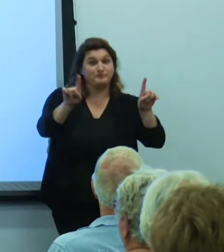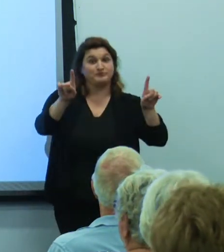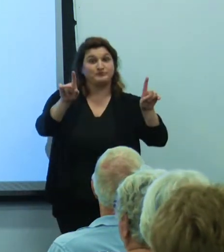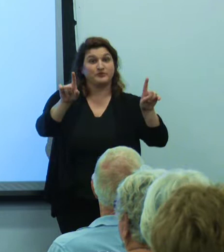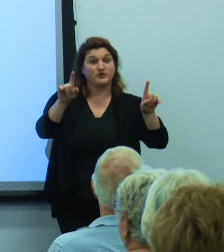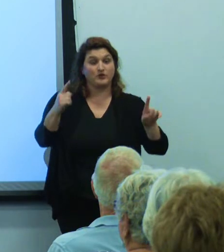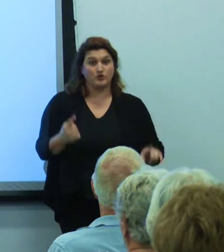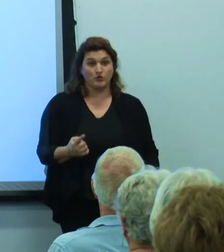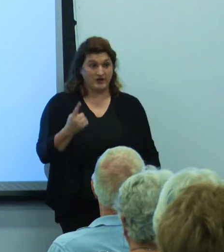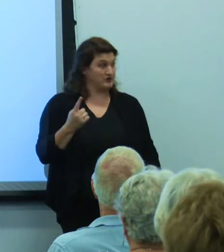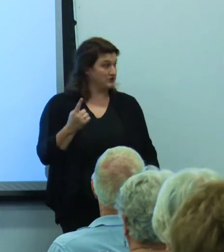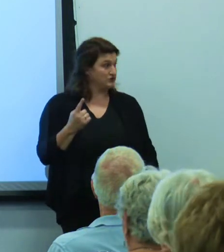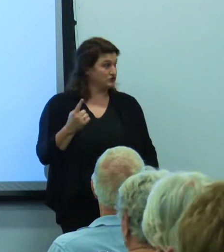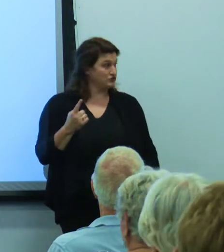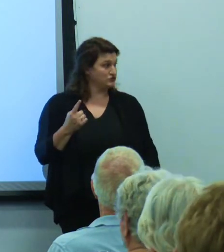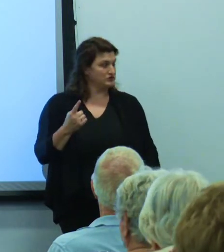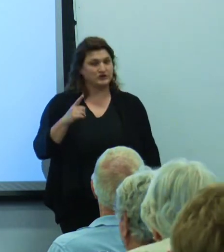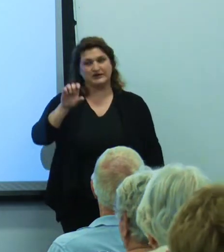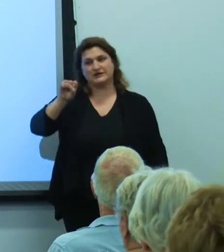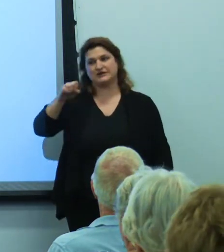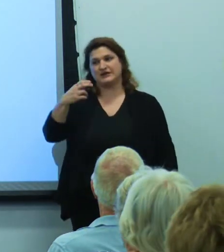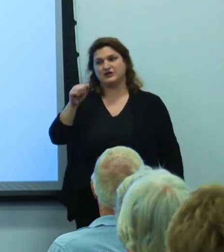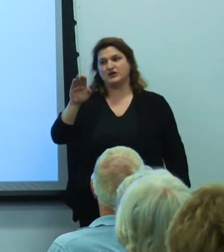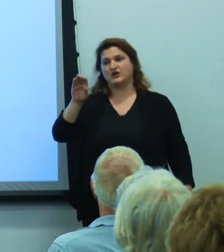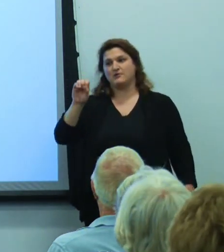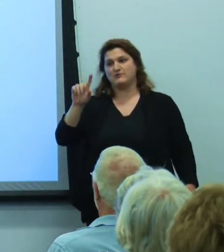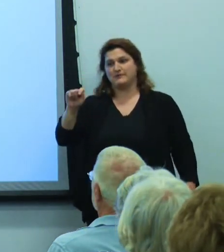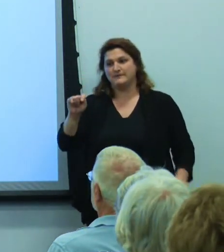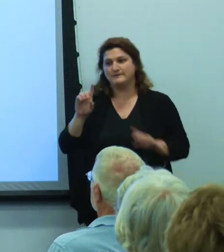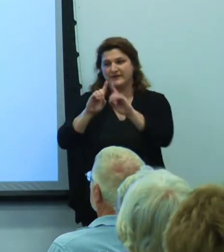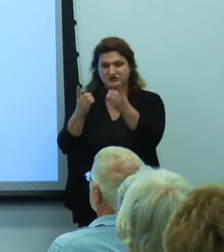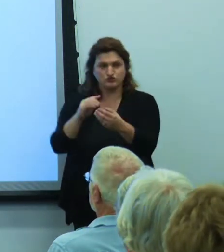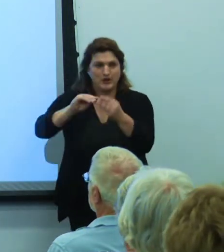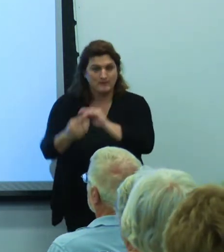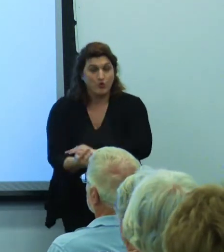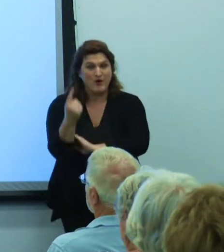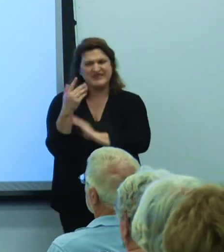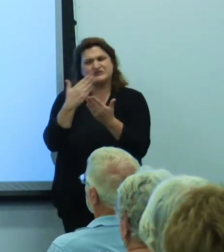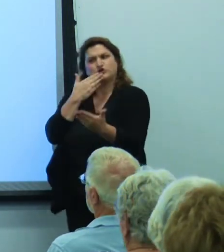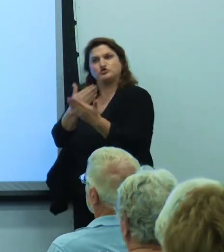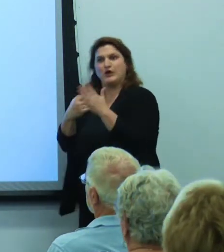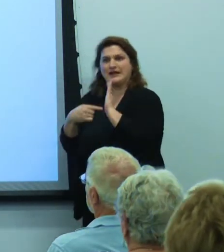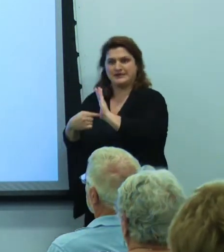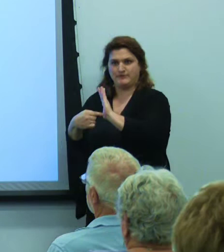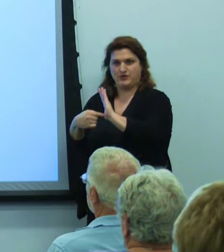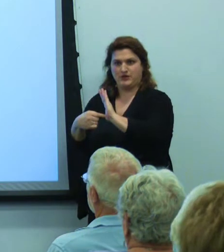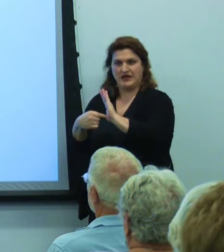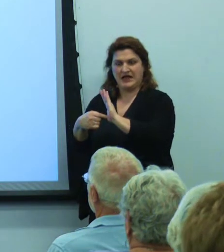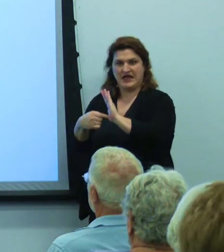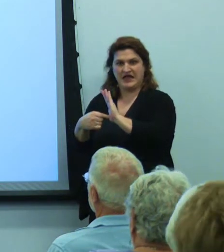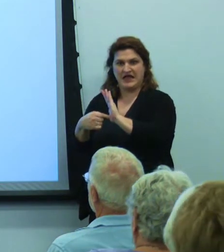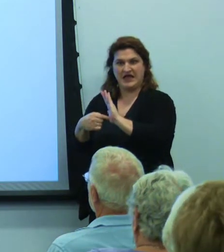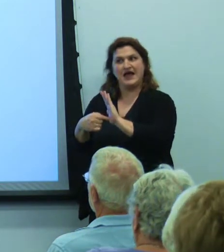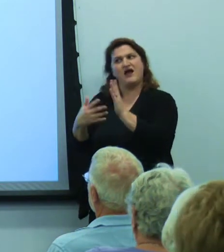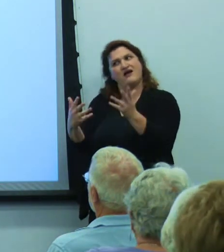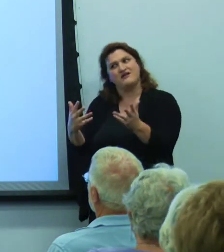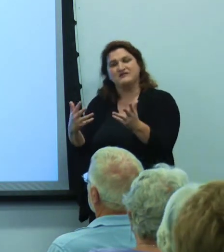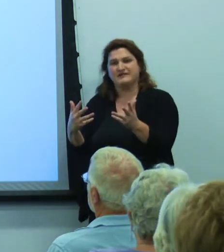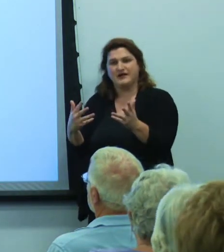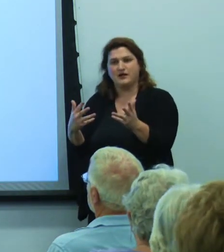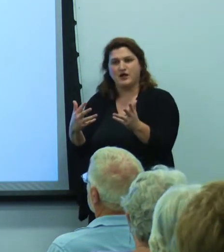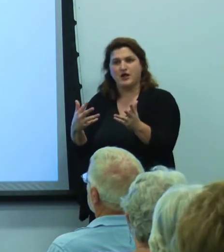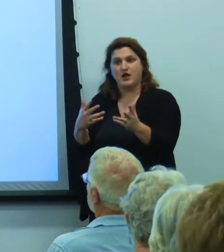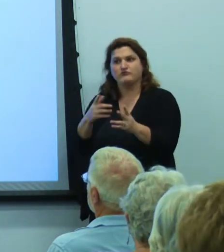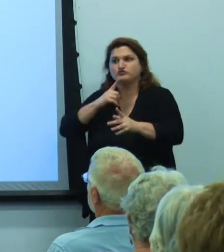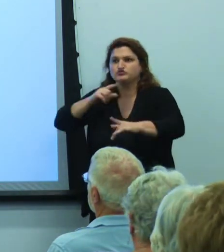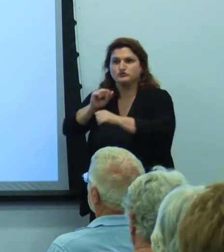We'll do the Shabbat district, Old Shabbat district, number 1. That's a good example of a really